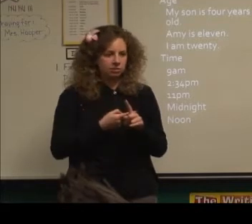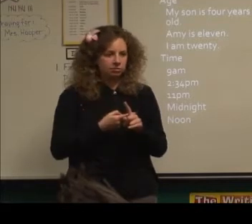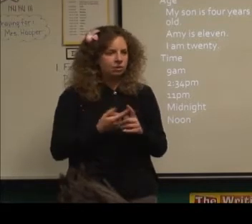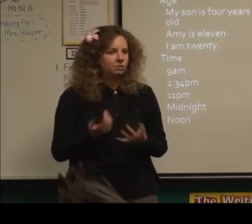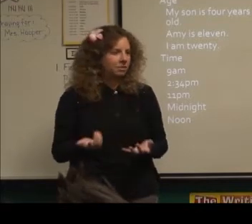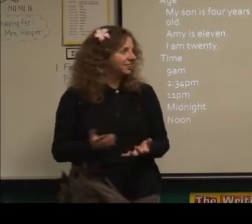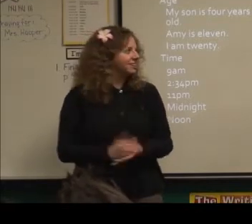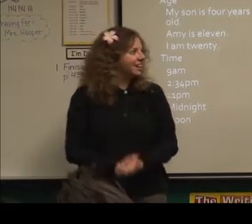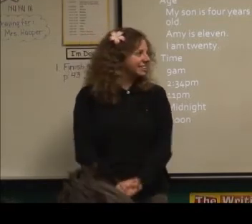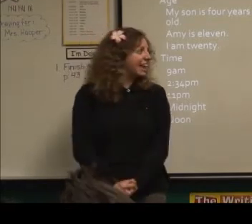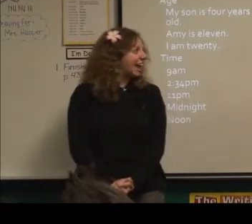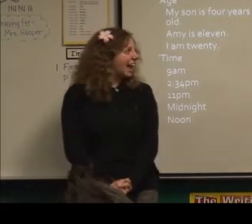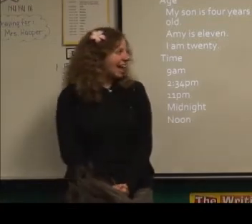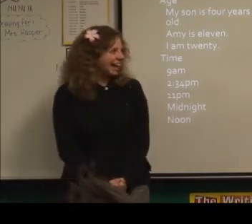or something like that. Okay.